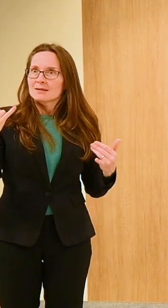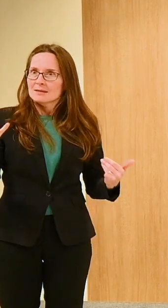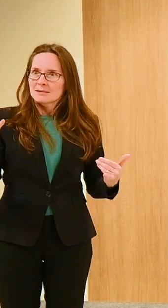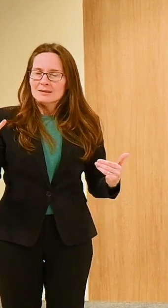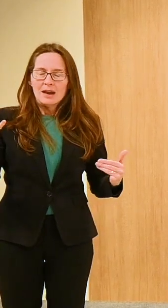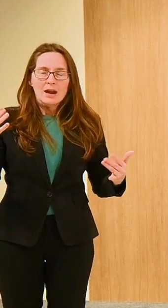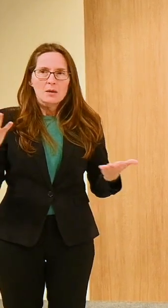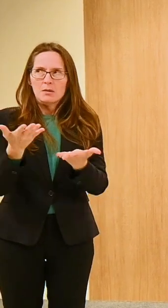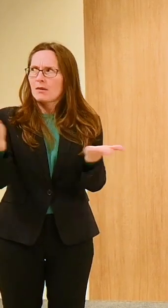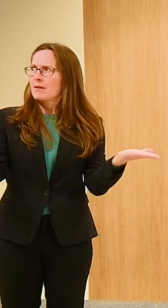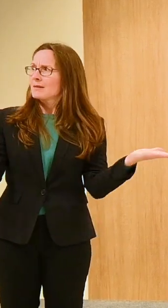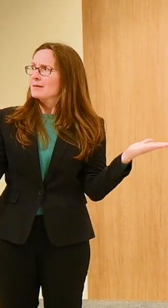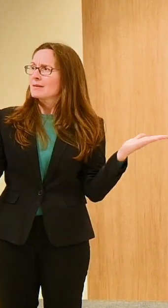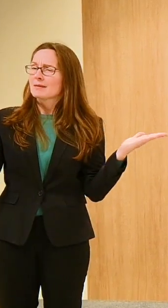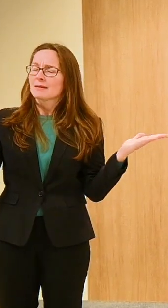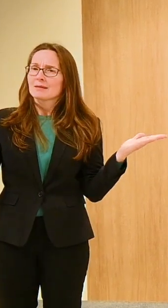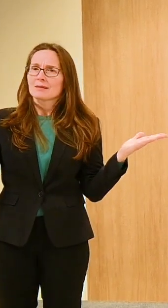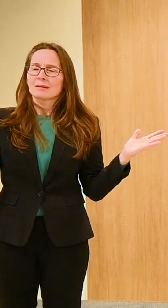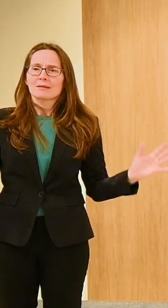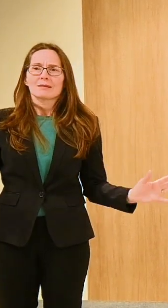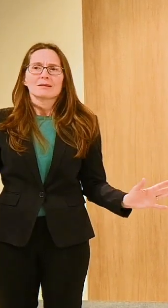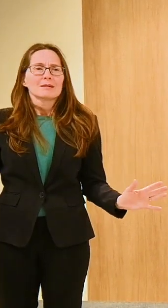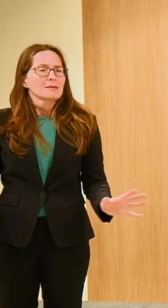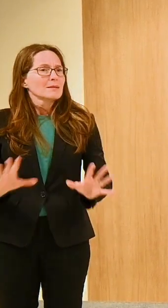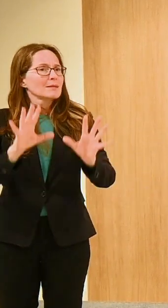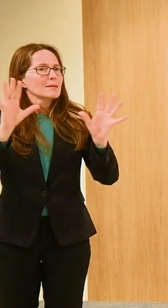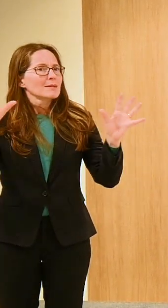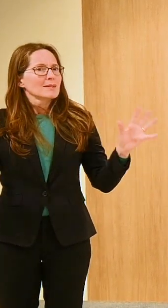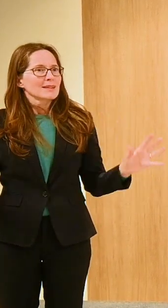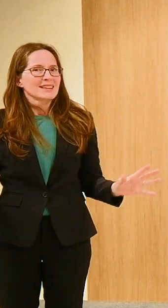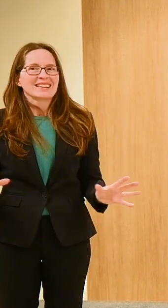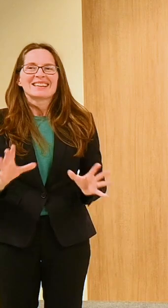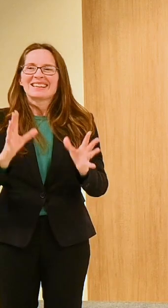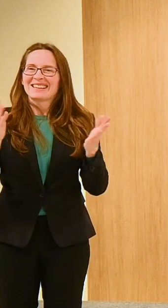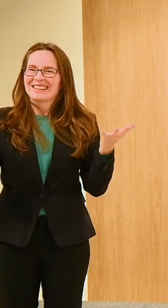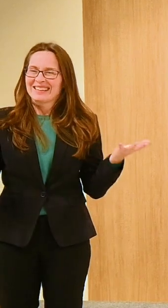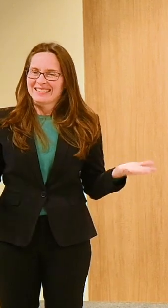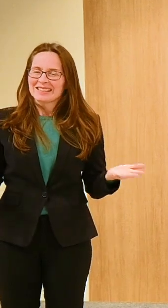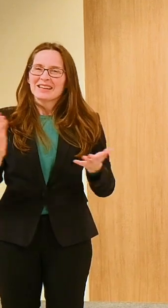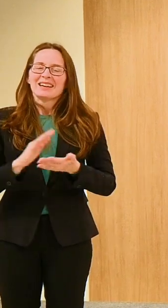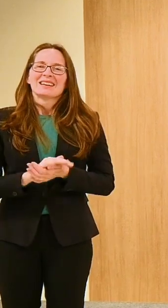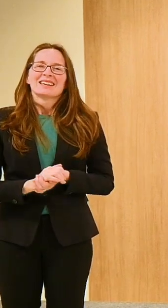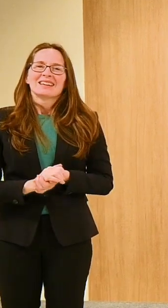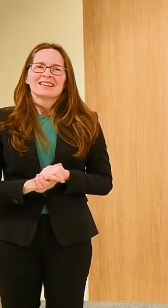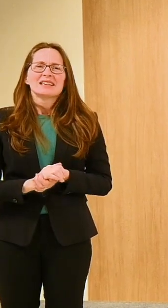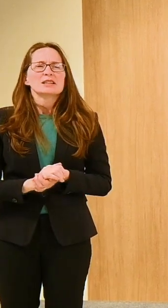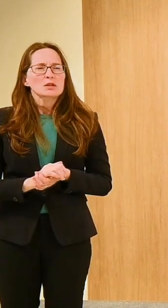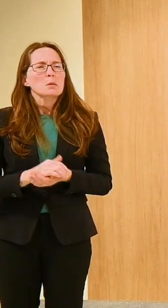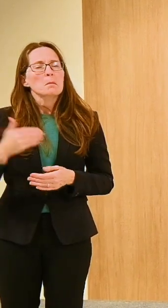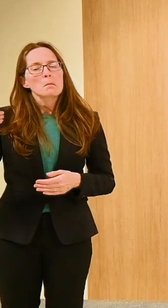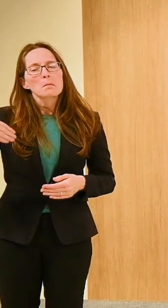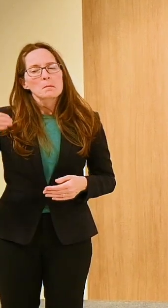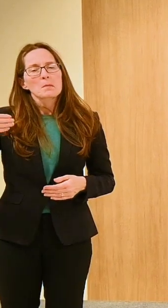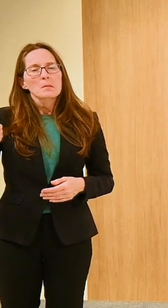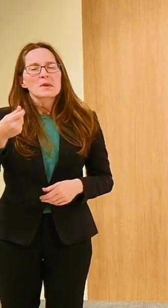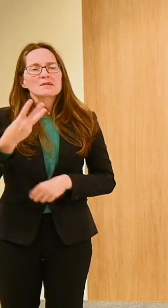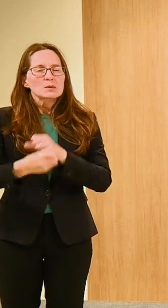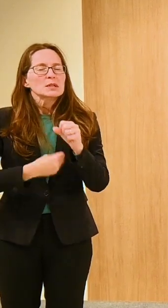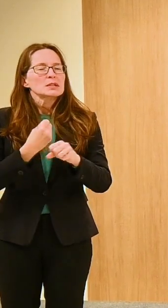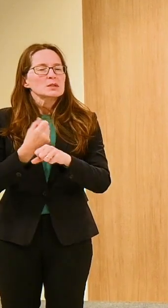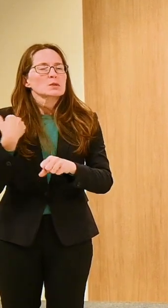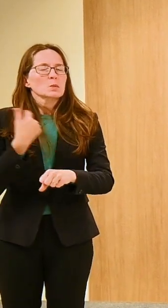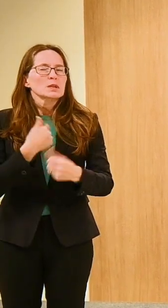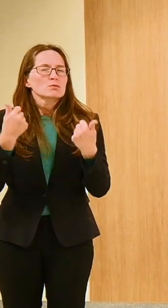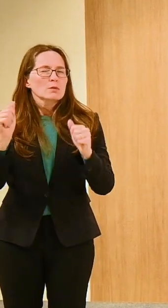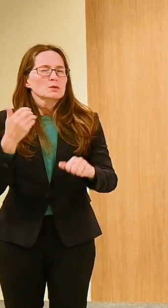It's almost as nice as this. I mean, it's we every couple of years we make steady improvements. This